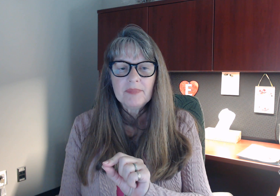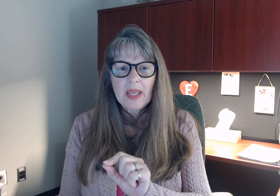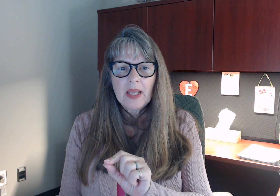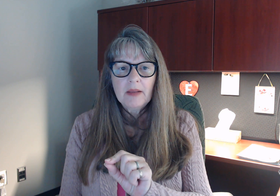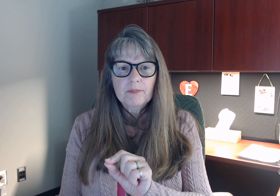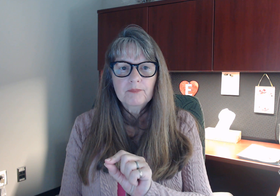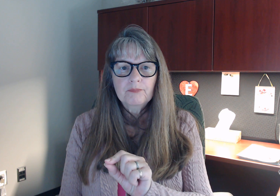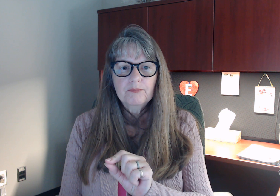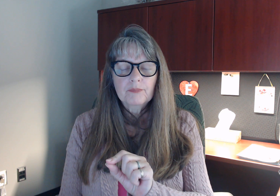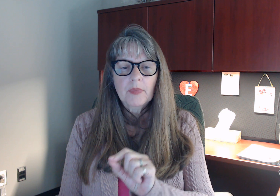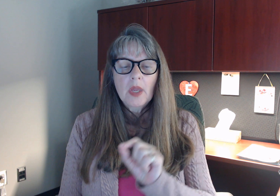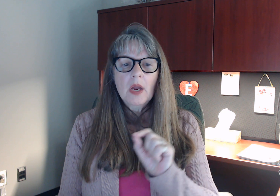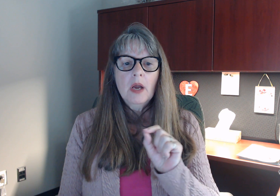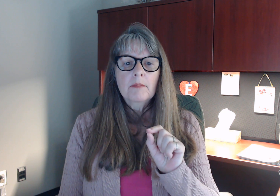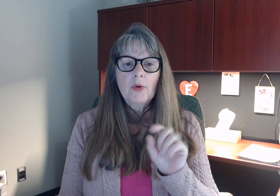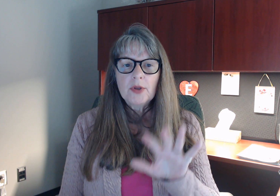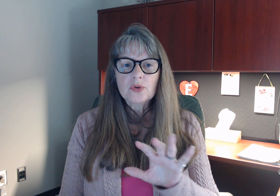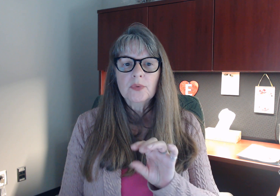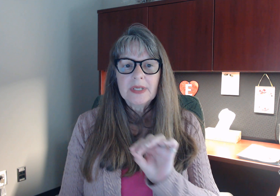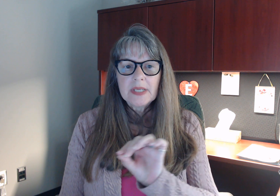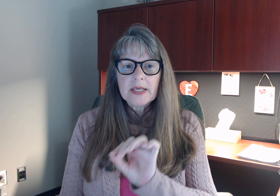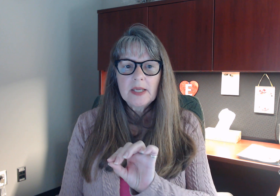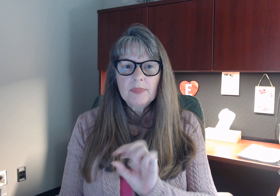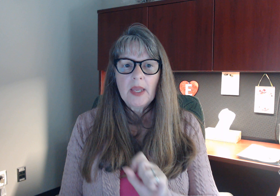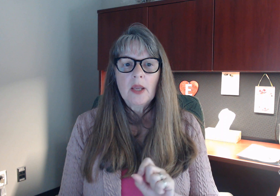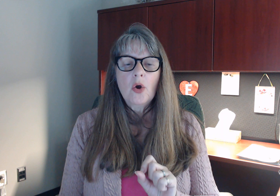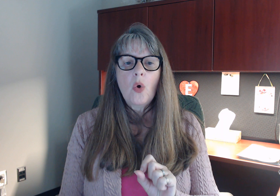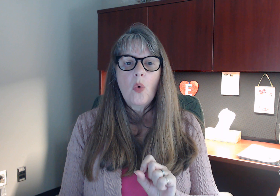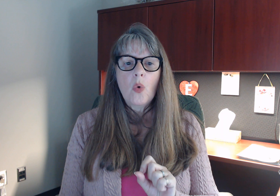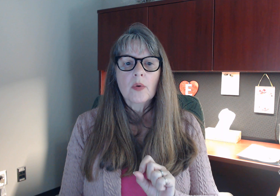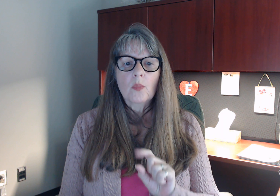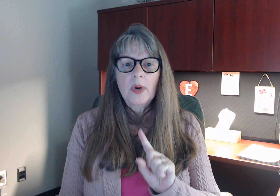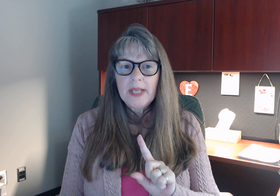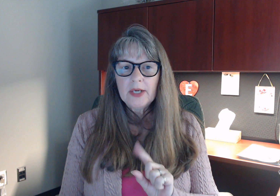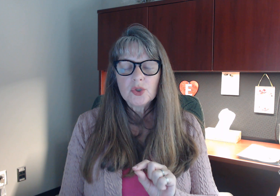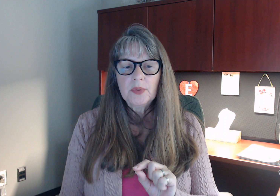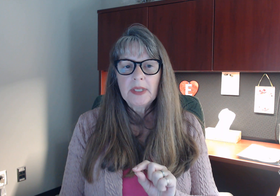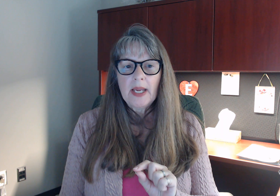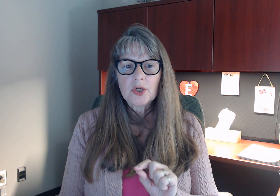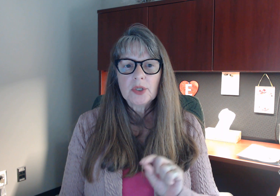thing, both hands are doing the exact same thing, or one hand is doing the action and